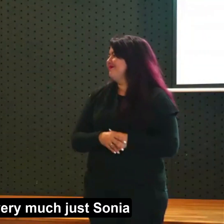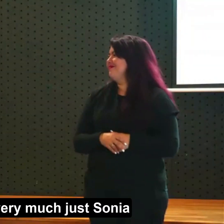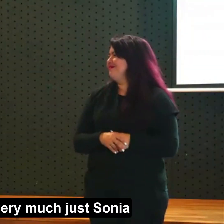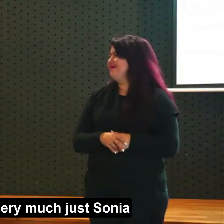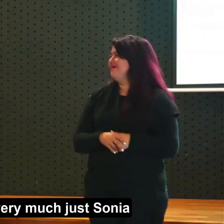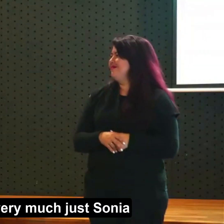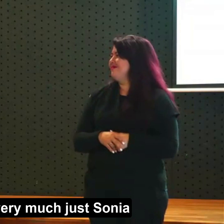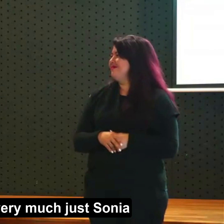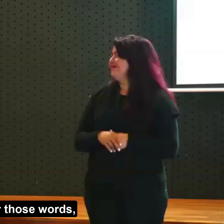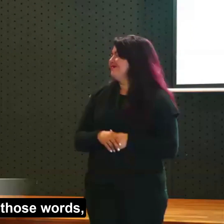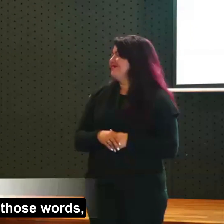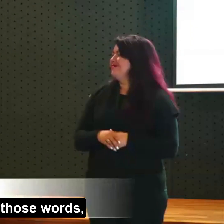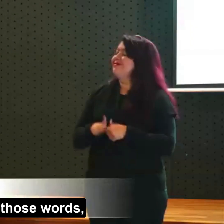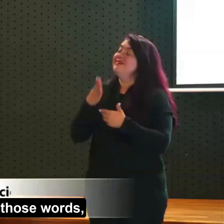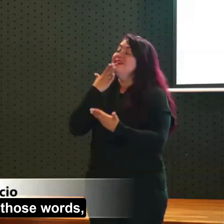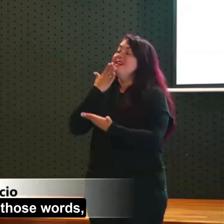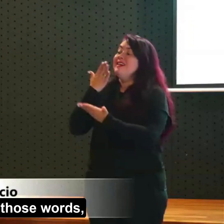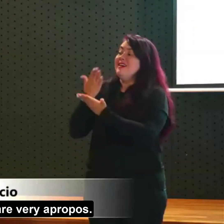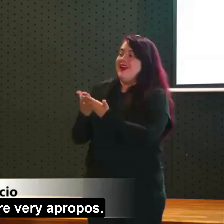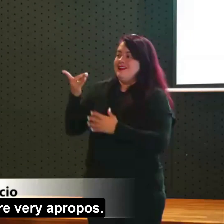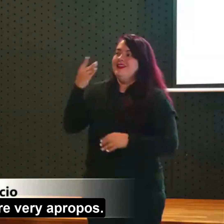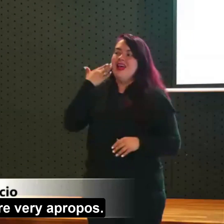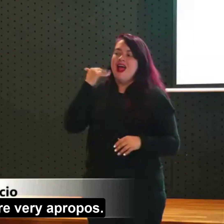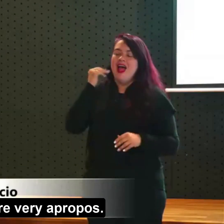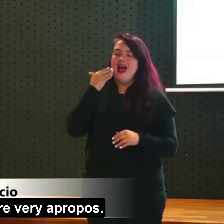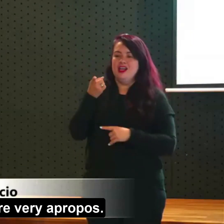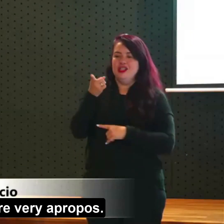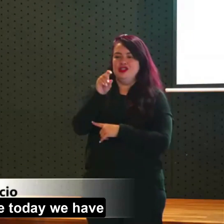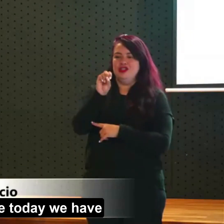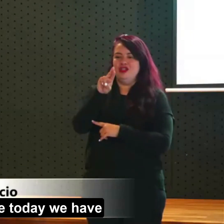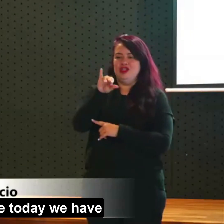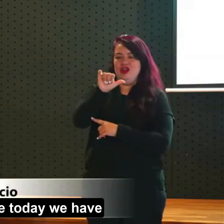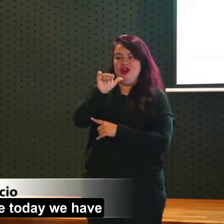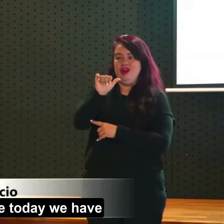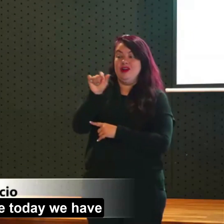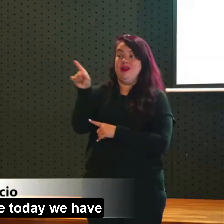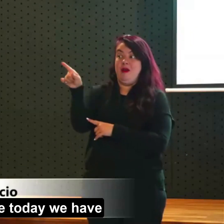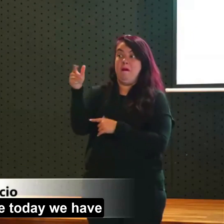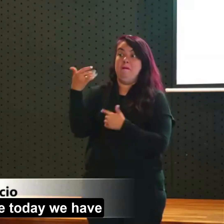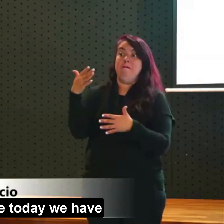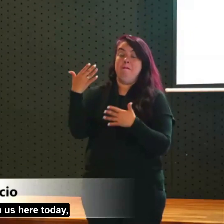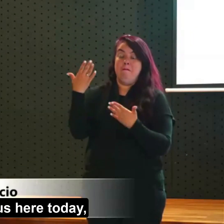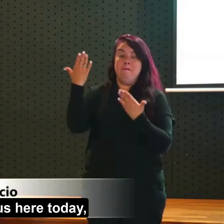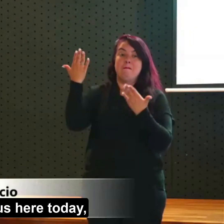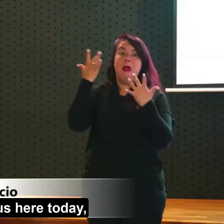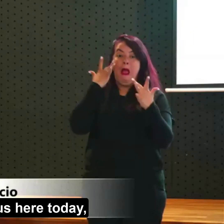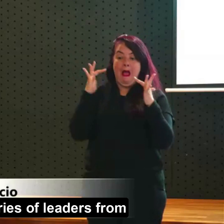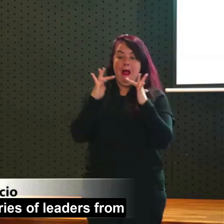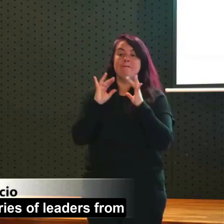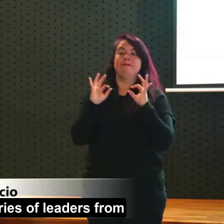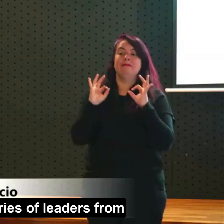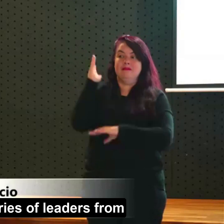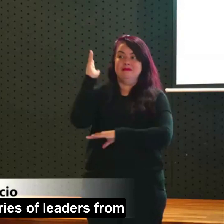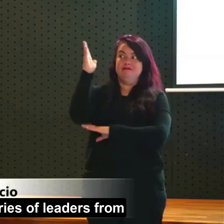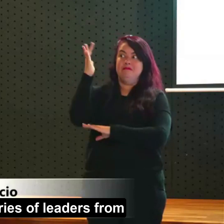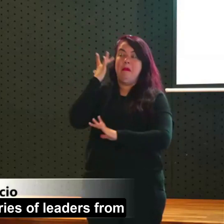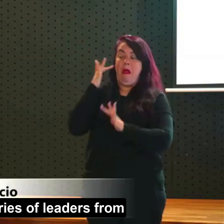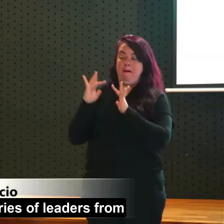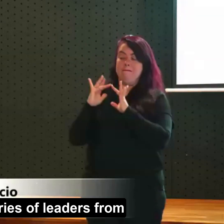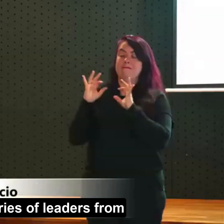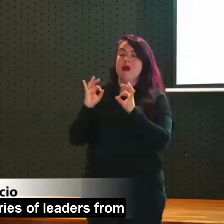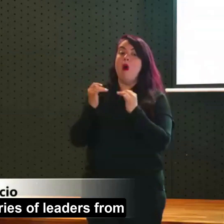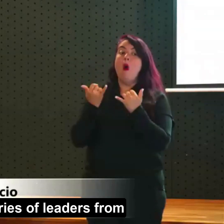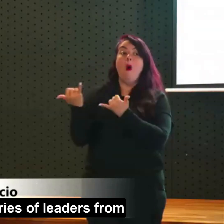Thank you very much, Sonia, for those words, which are very apropos. Because today we have with us here today a